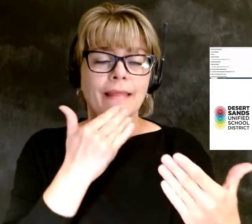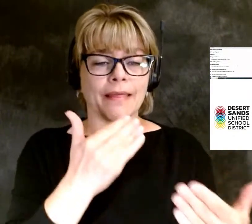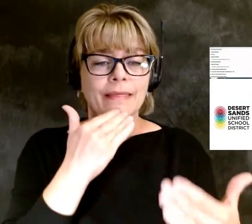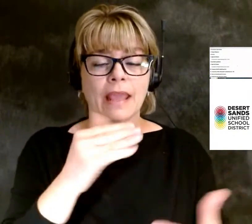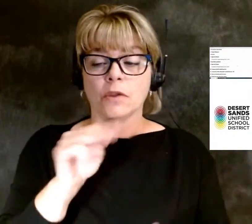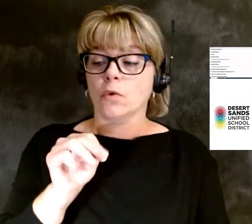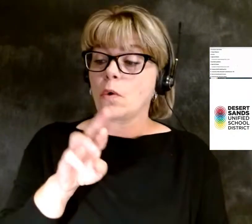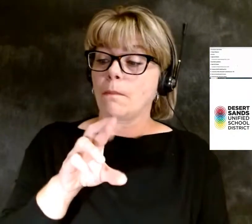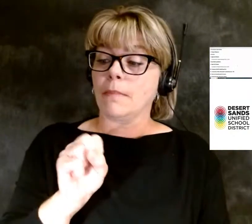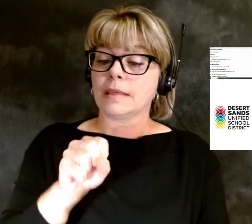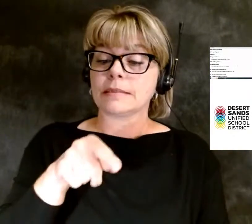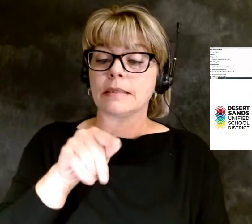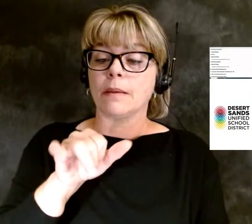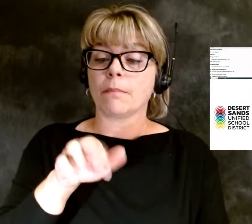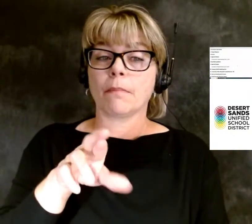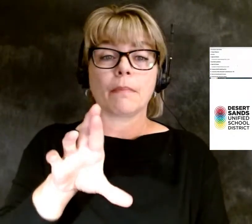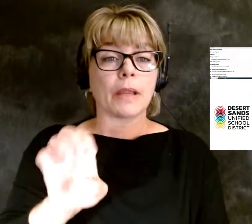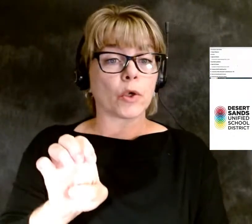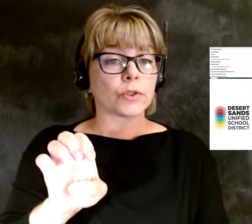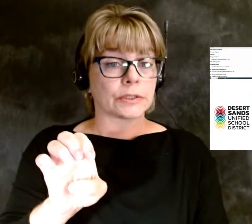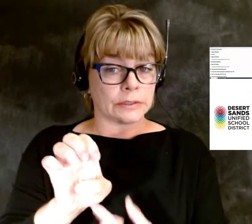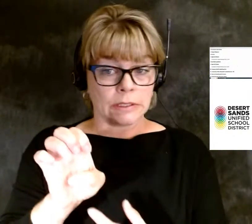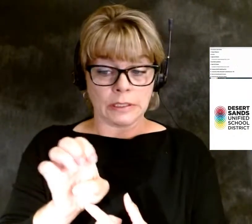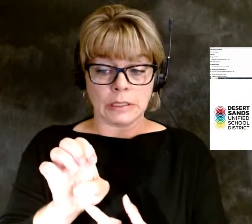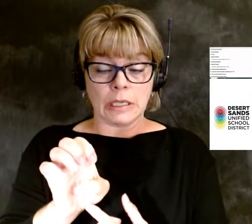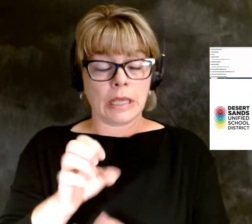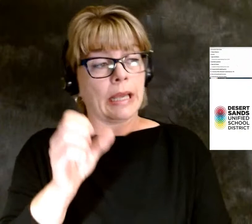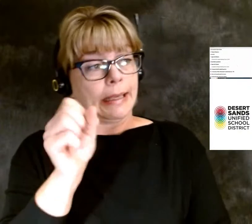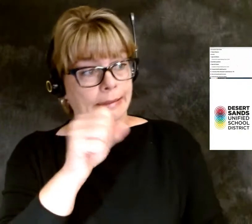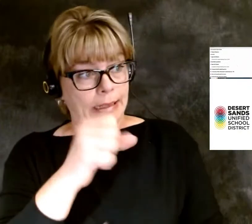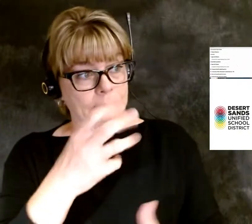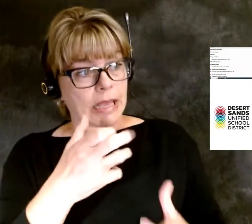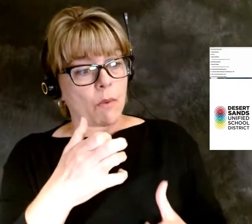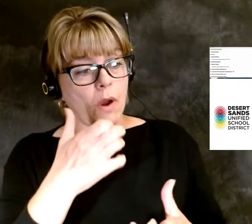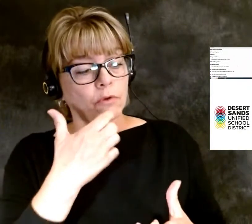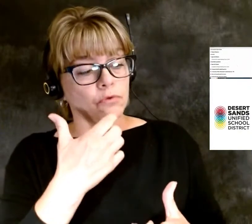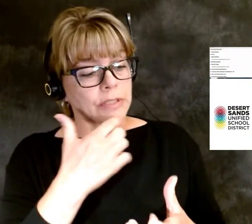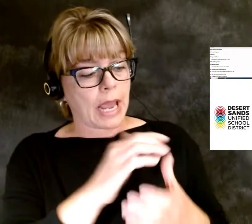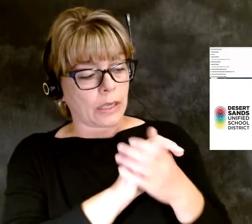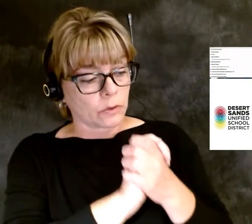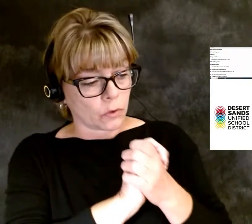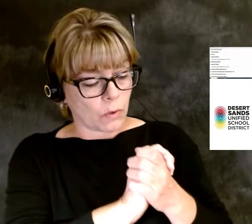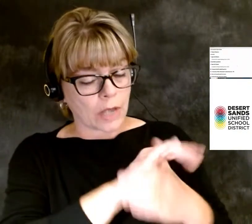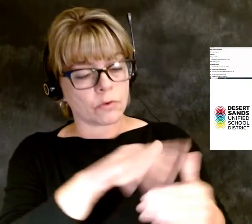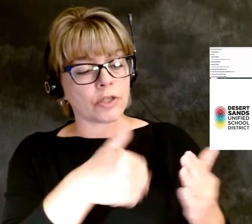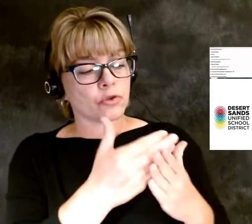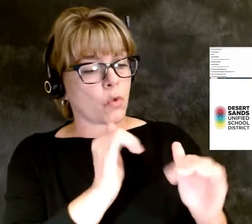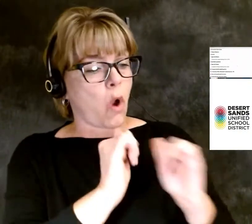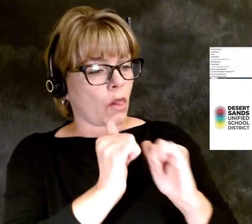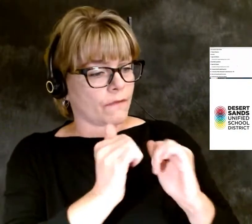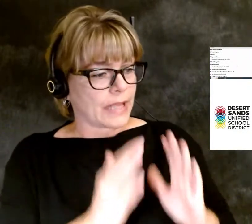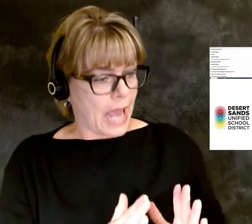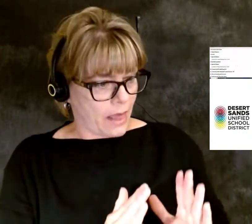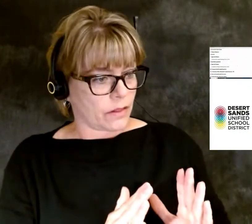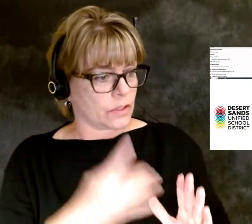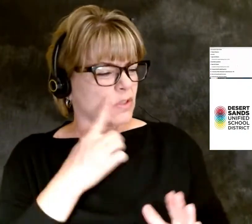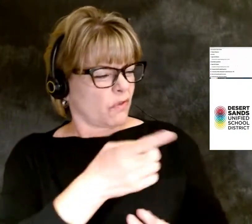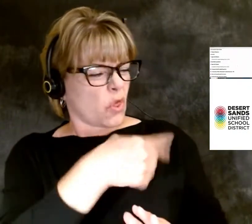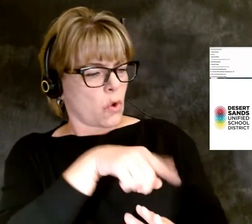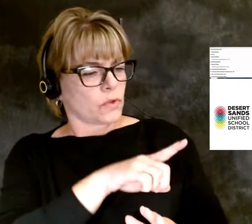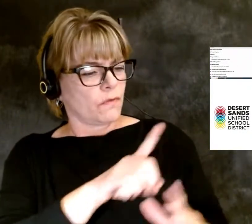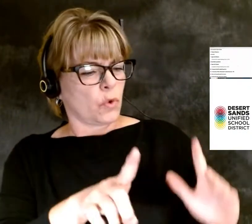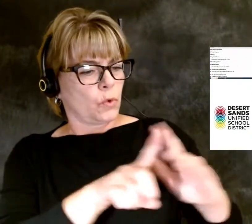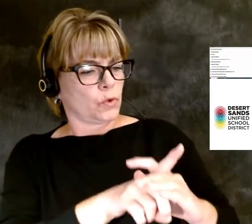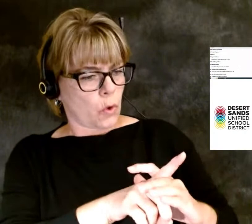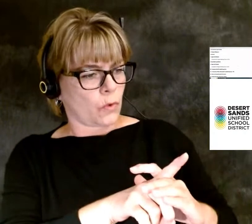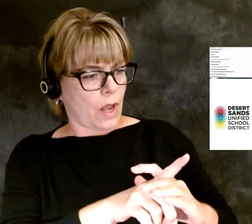Yes, I just want to say congratulations to all the athletes that did come here for us to showcase you at Shadow Hills and the other schools,